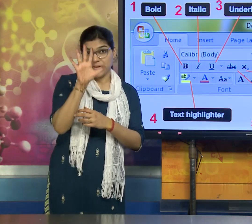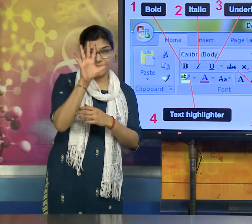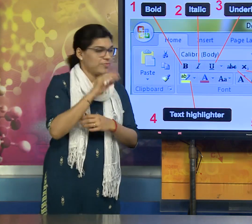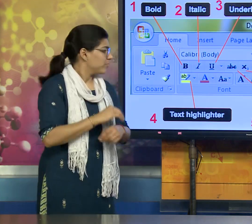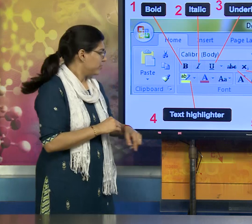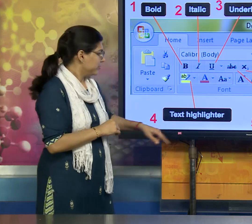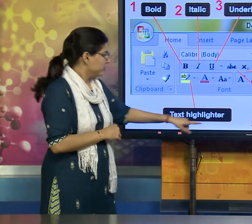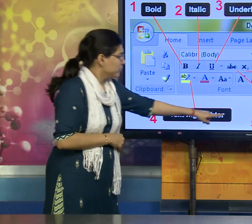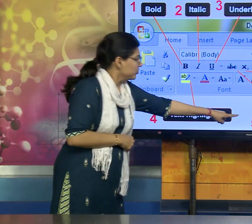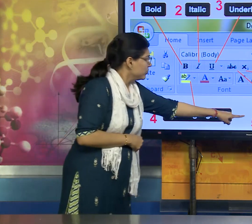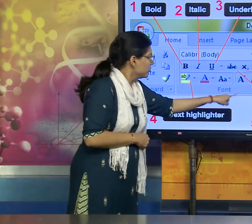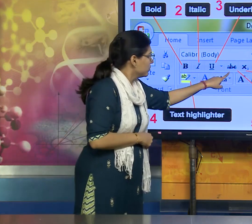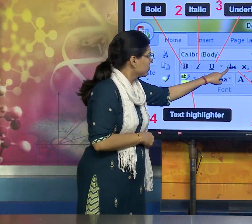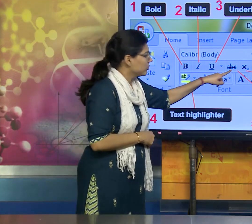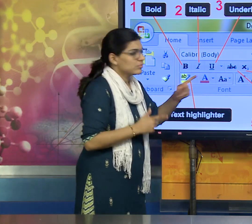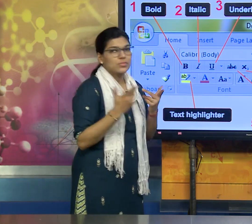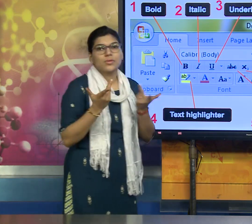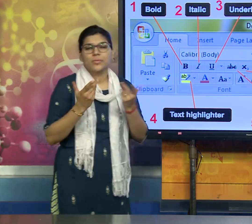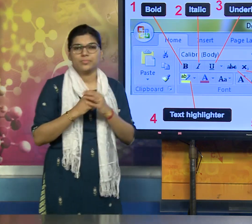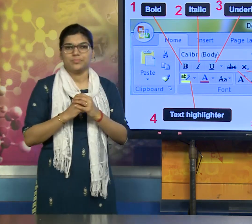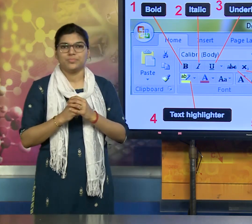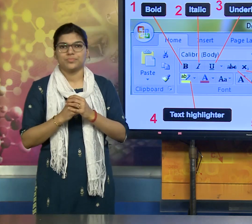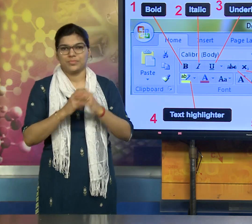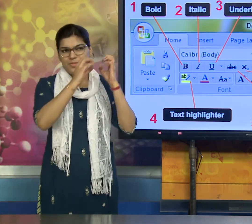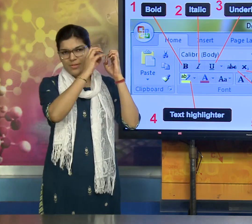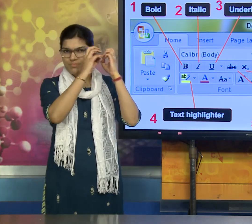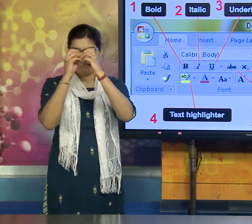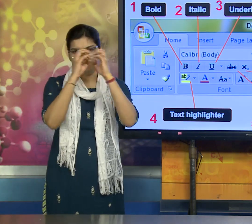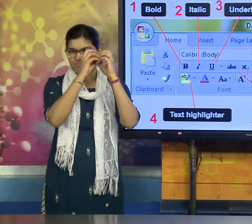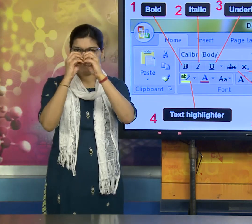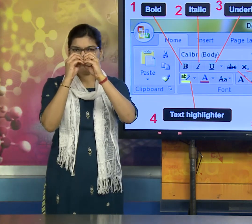Now, fifth, strike through.